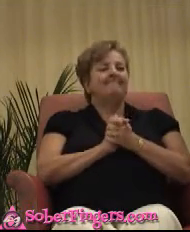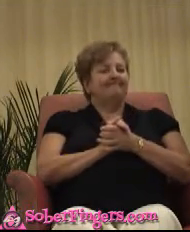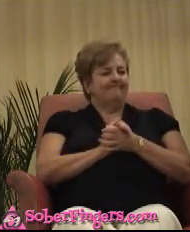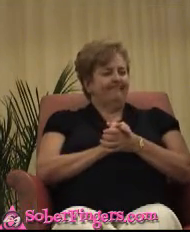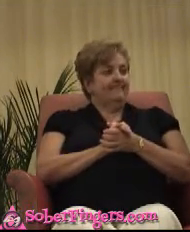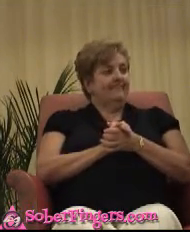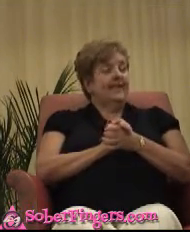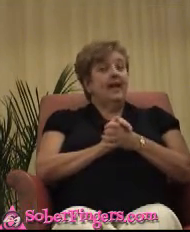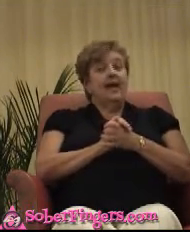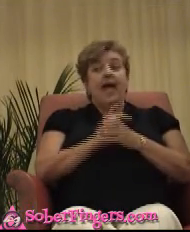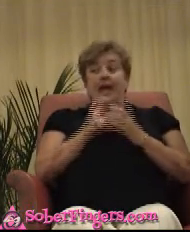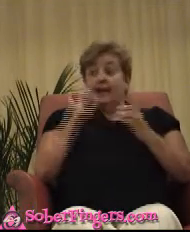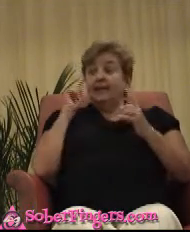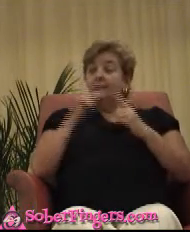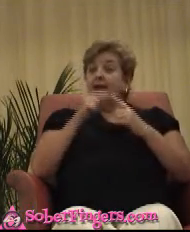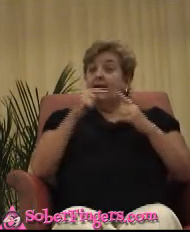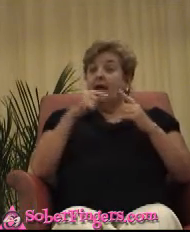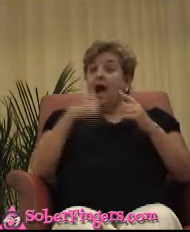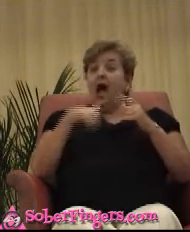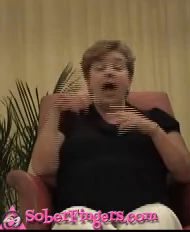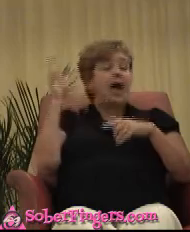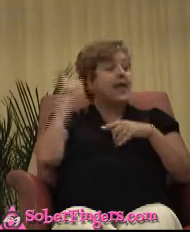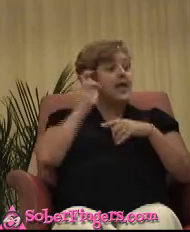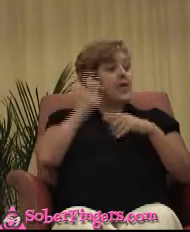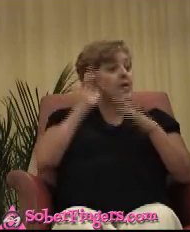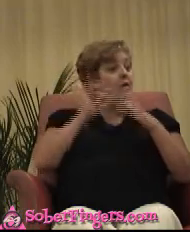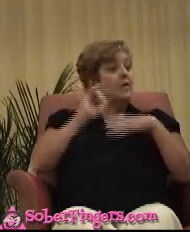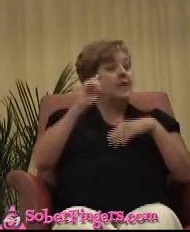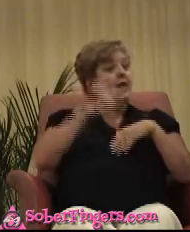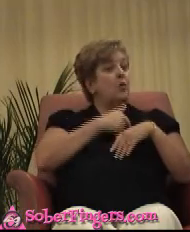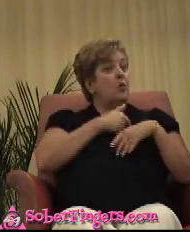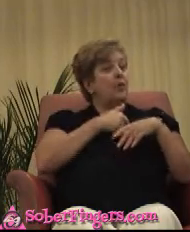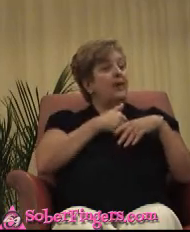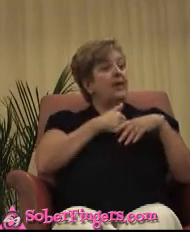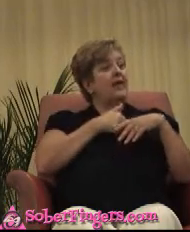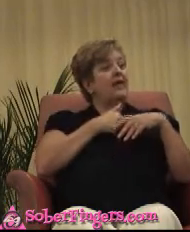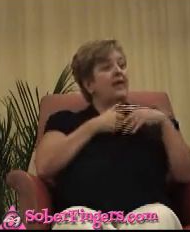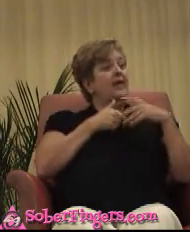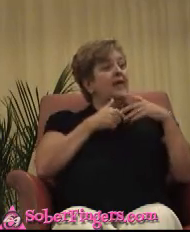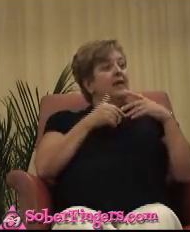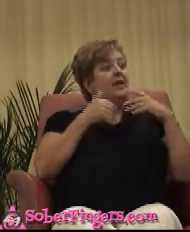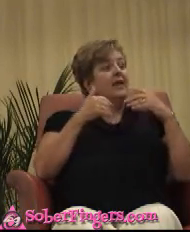And until I get the word that we have broken ground on the AA Hall of Fame, I will